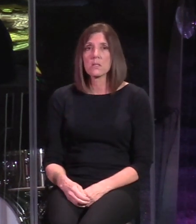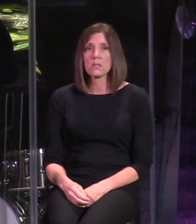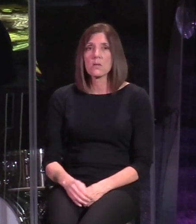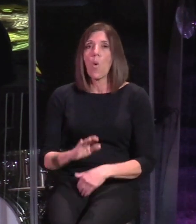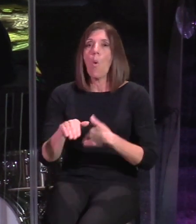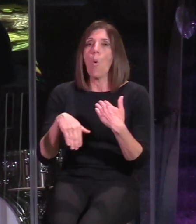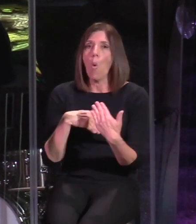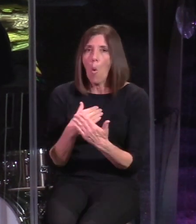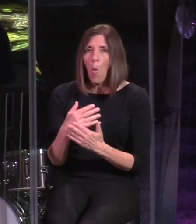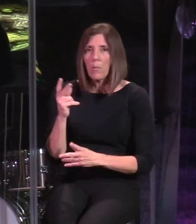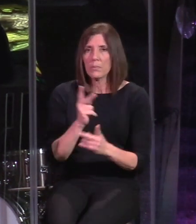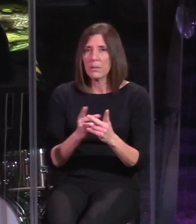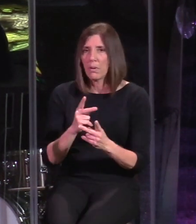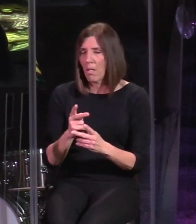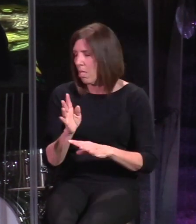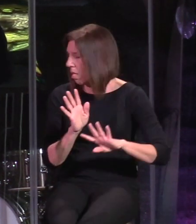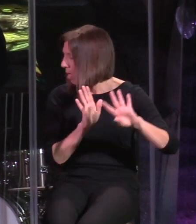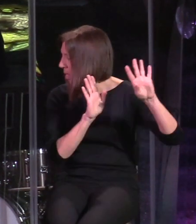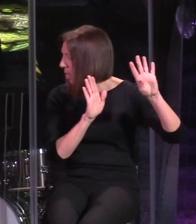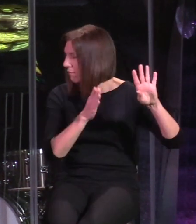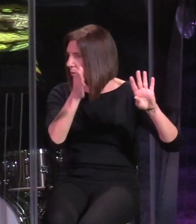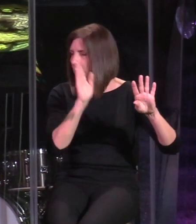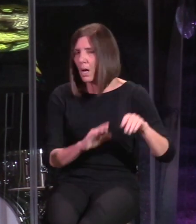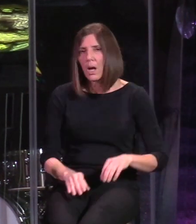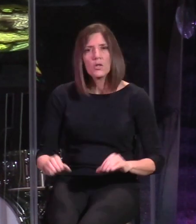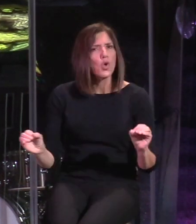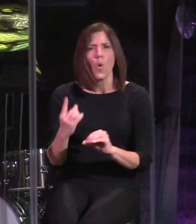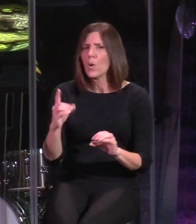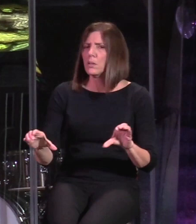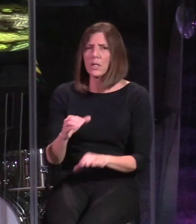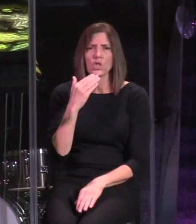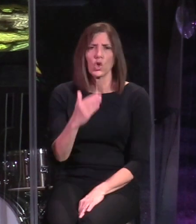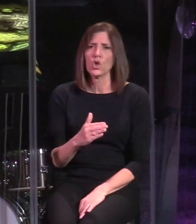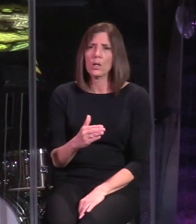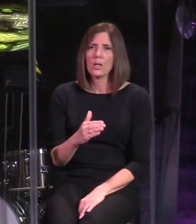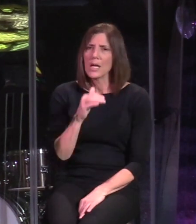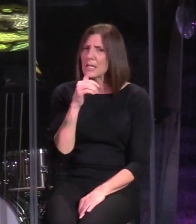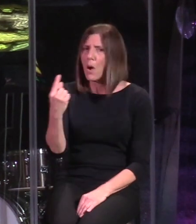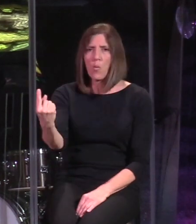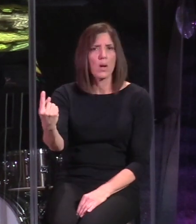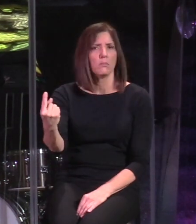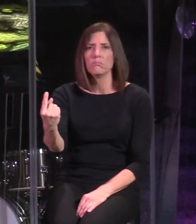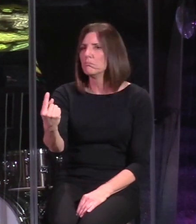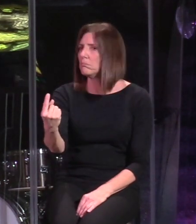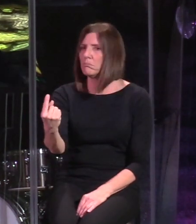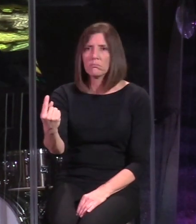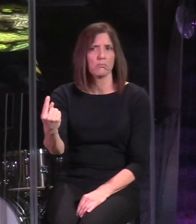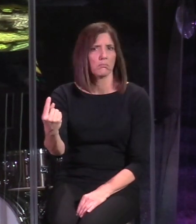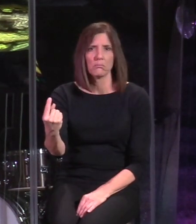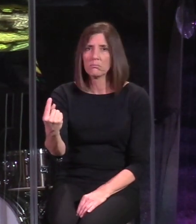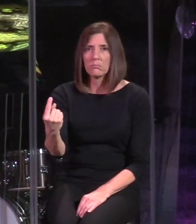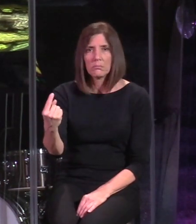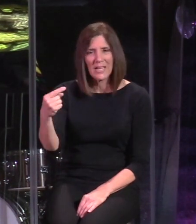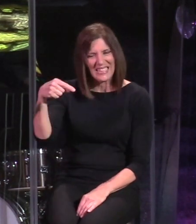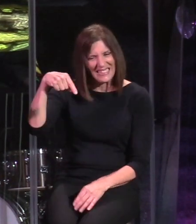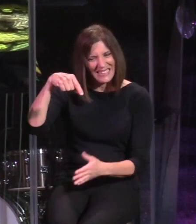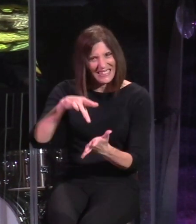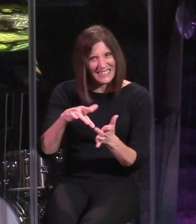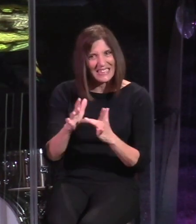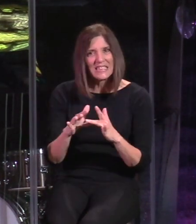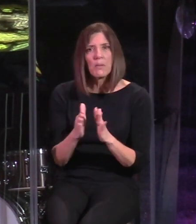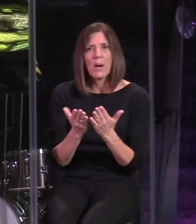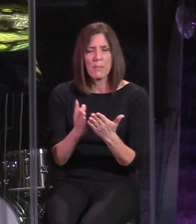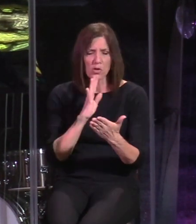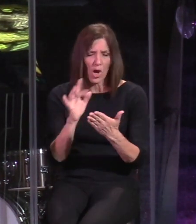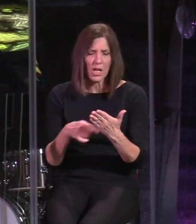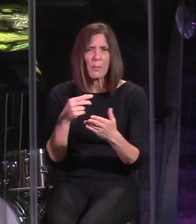All have turned aside. There is none who does good, not even one. This is speaking of the human